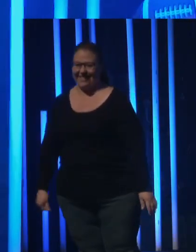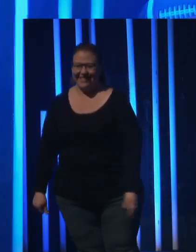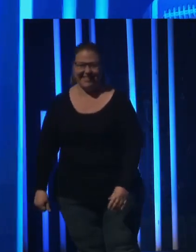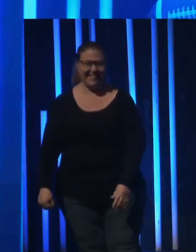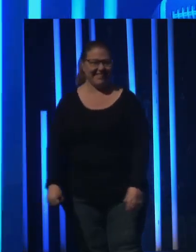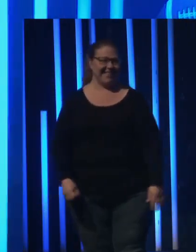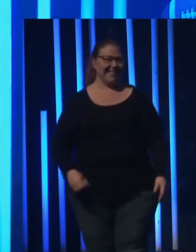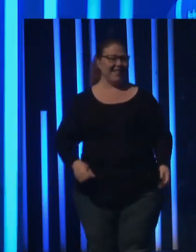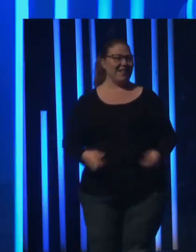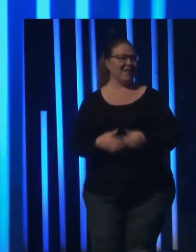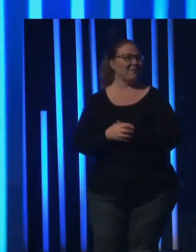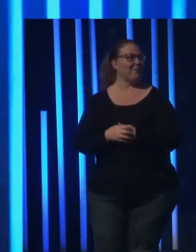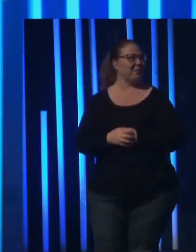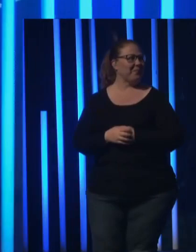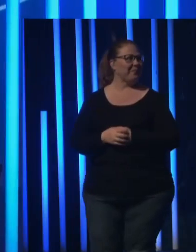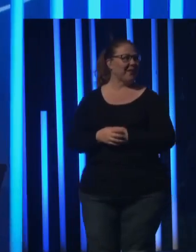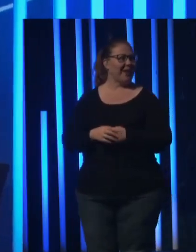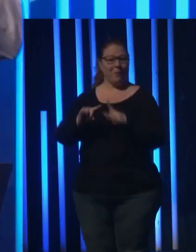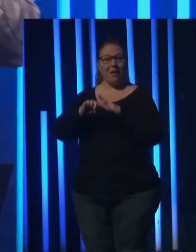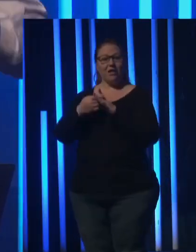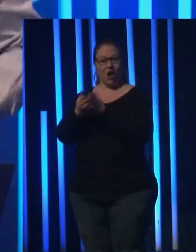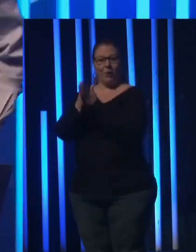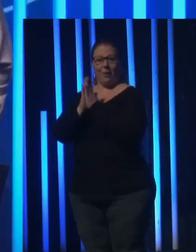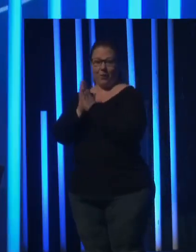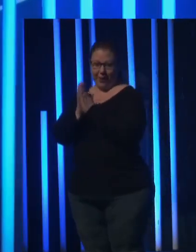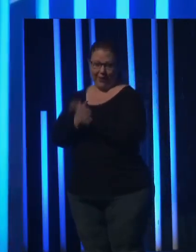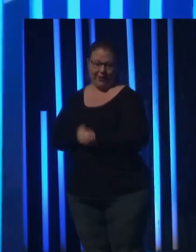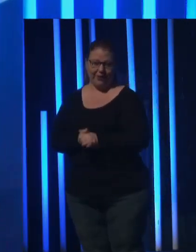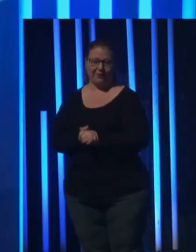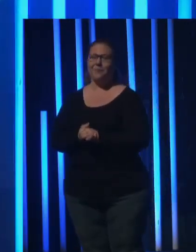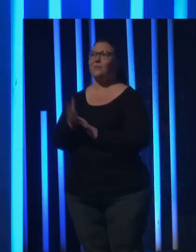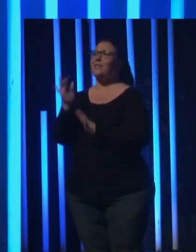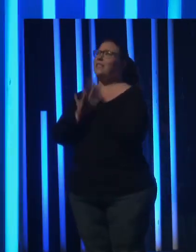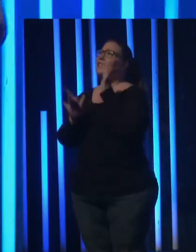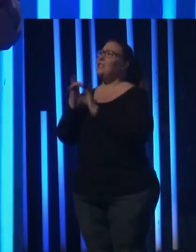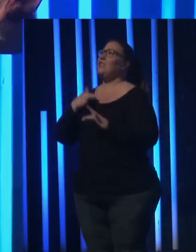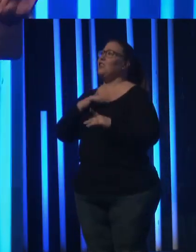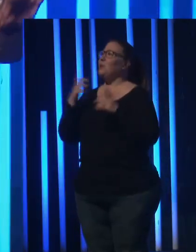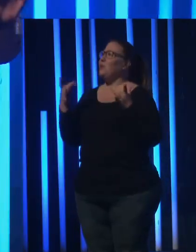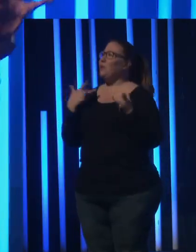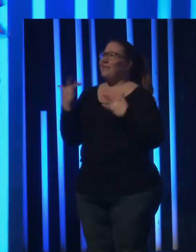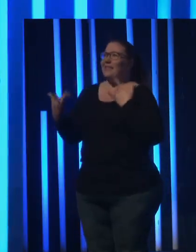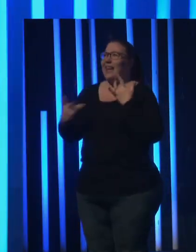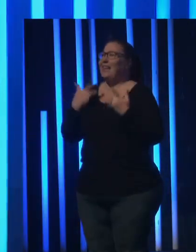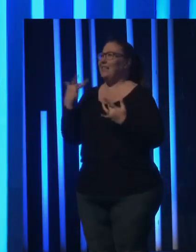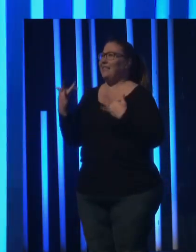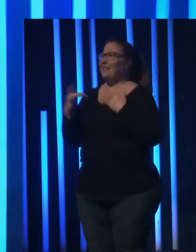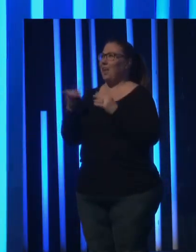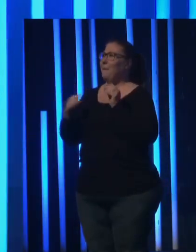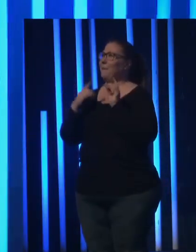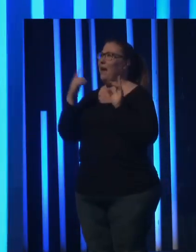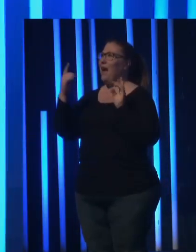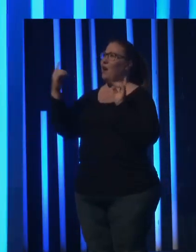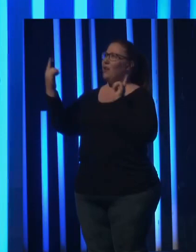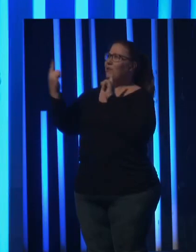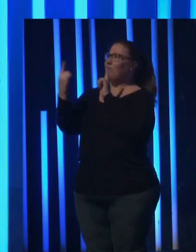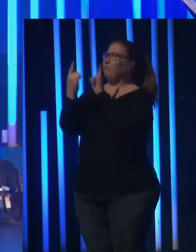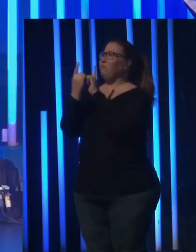So let's get going. Hey, let me open us up in a word of prayer. Jesus, we're so excited about meeting you here this